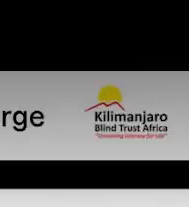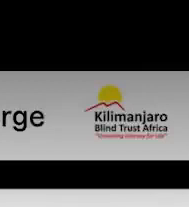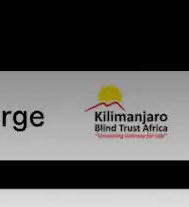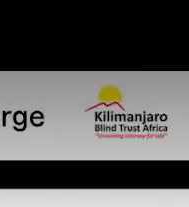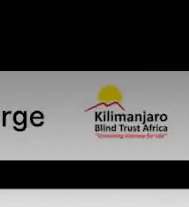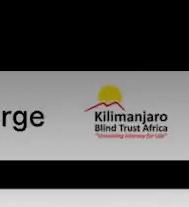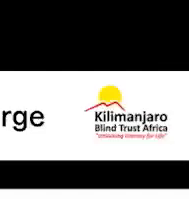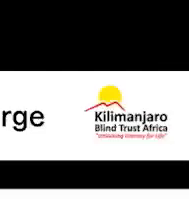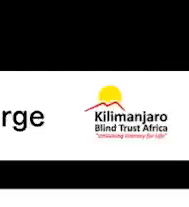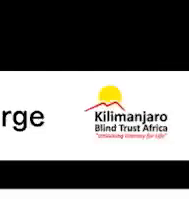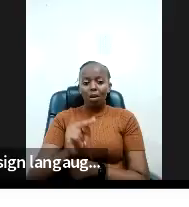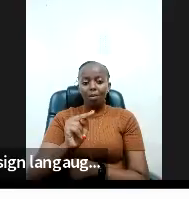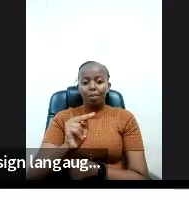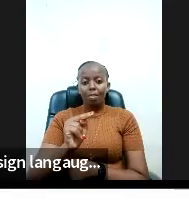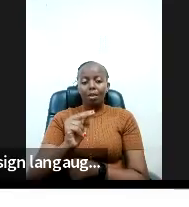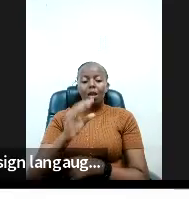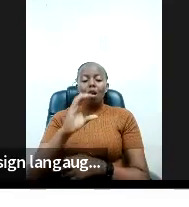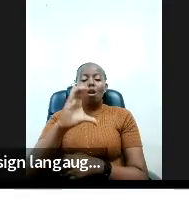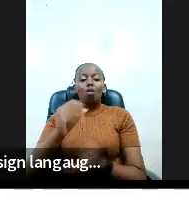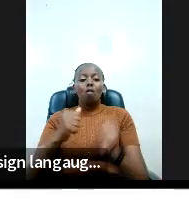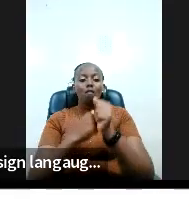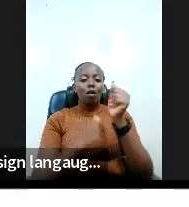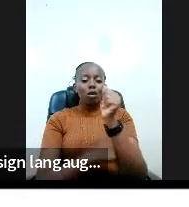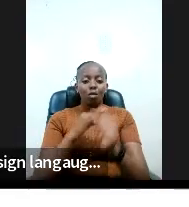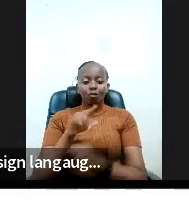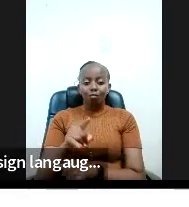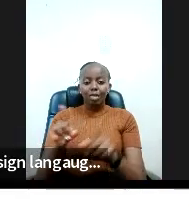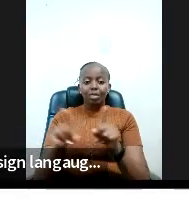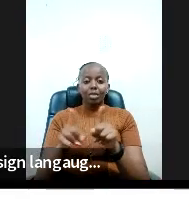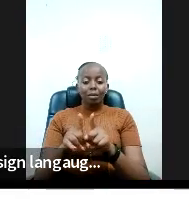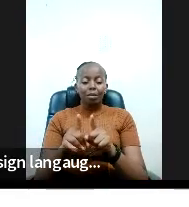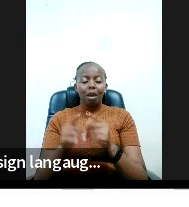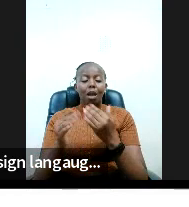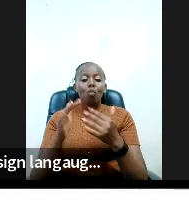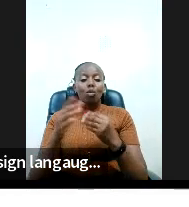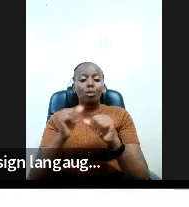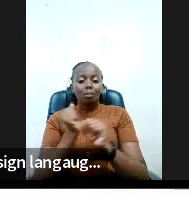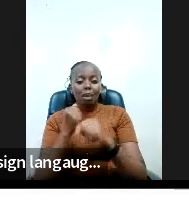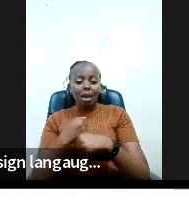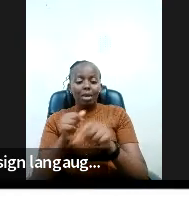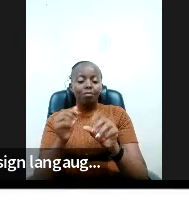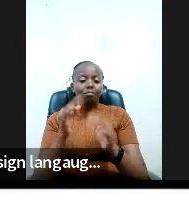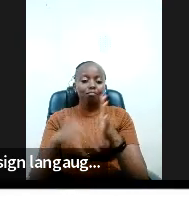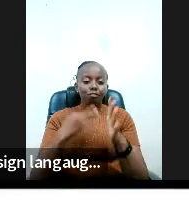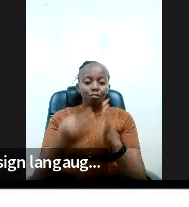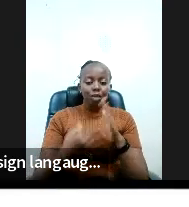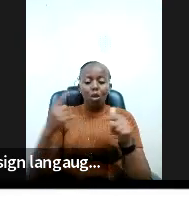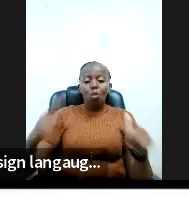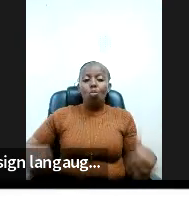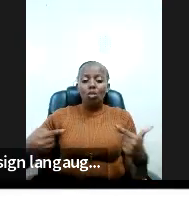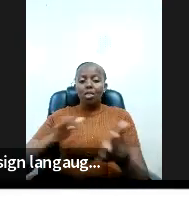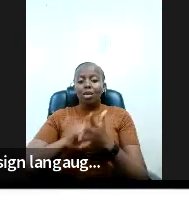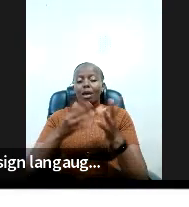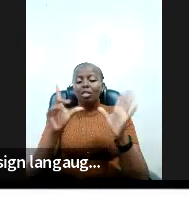Jan Mohammed, co-founder of Celocare Technologies. At Celocare, we design and manufacture multifunctional wheelchairs that are